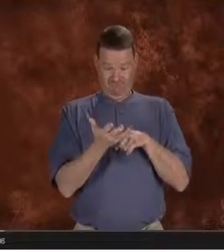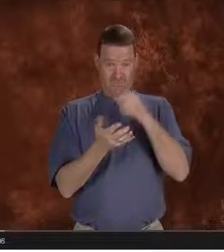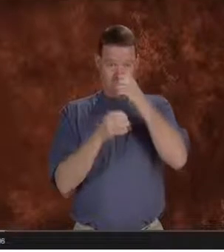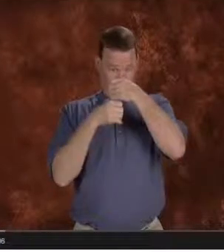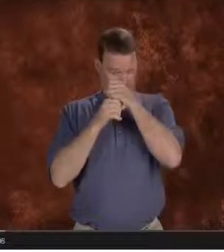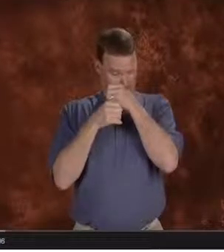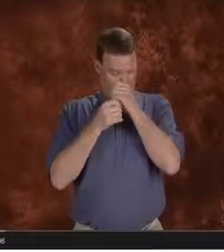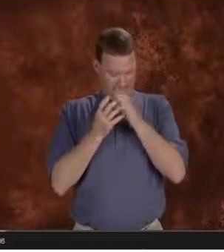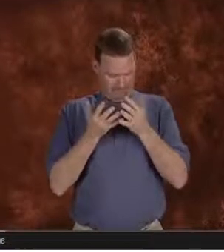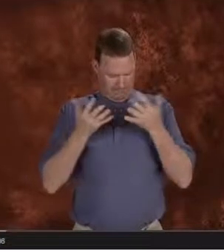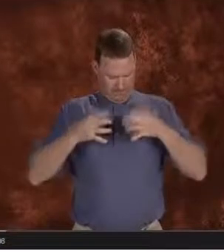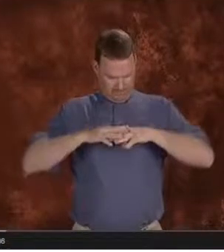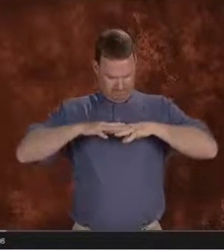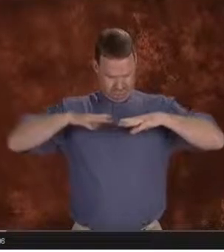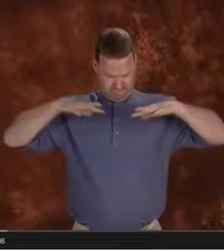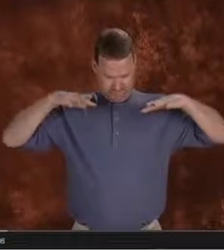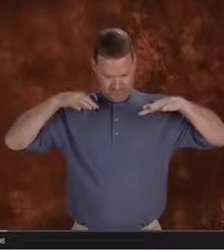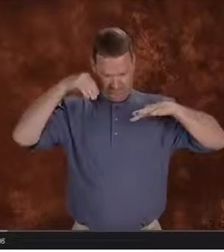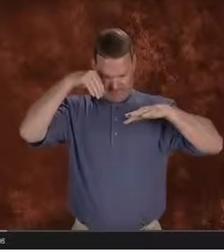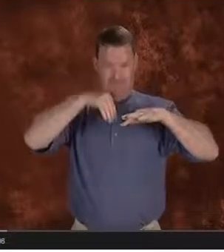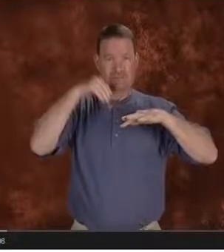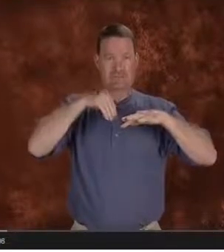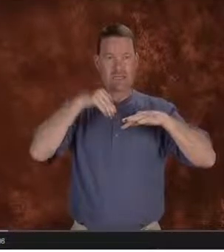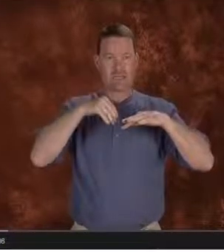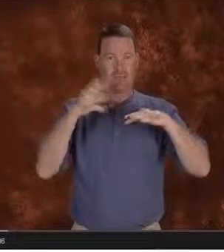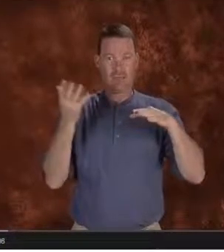really complex.